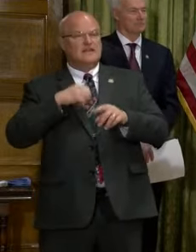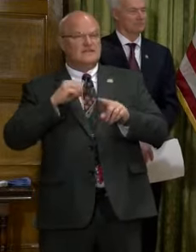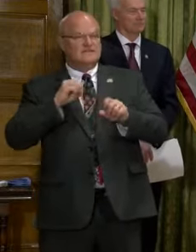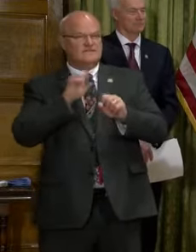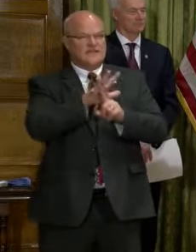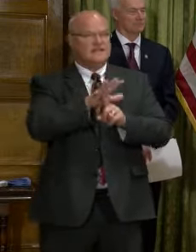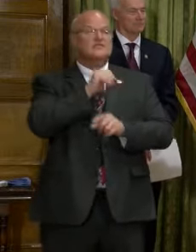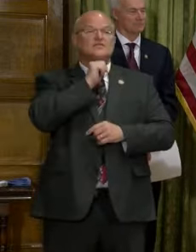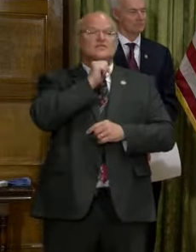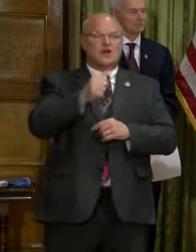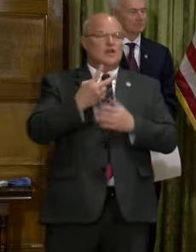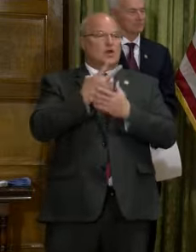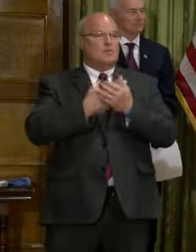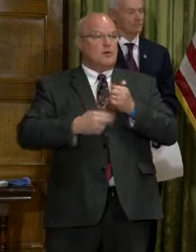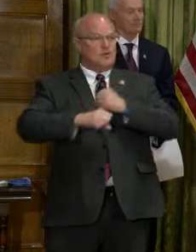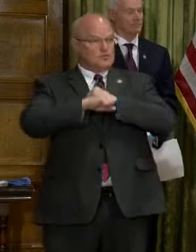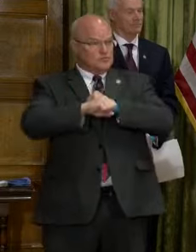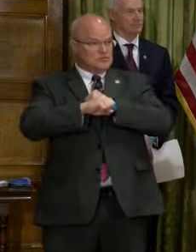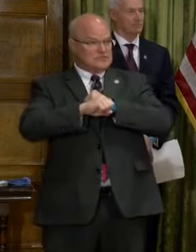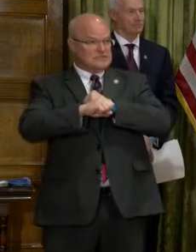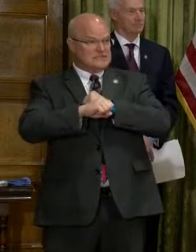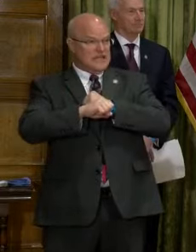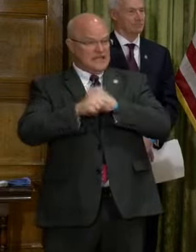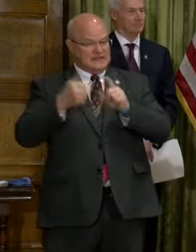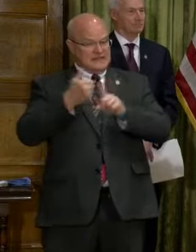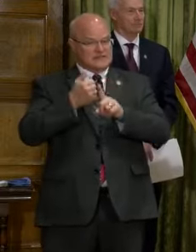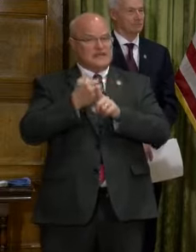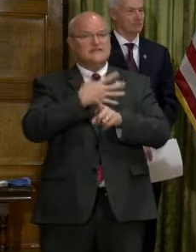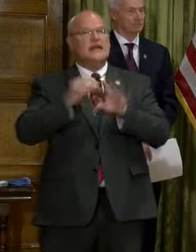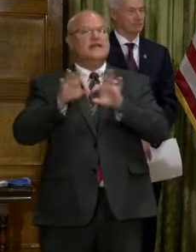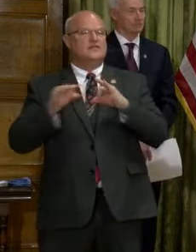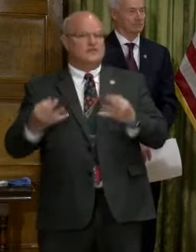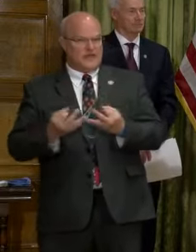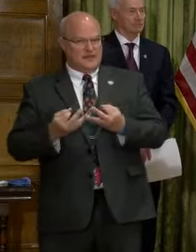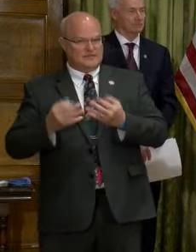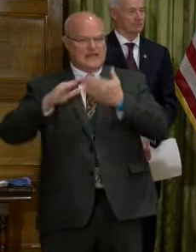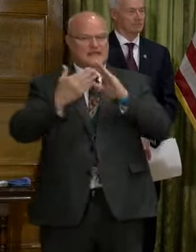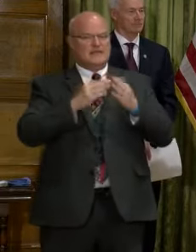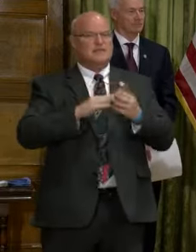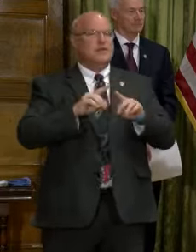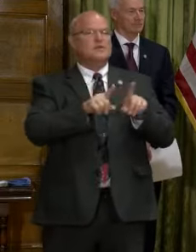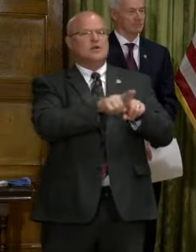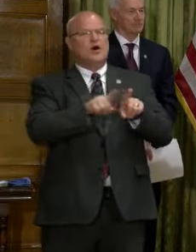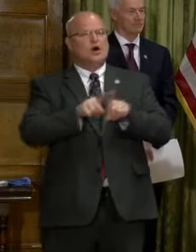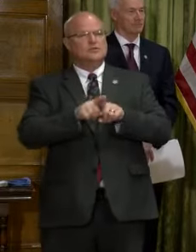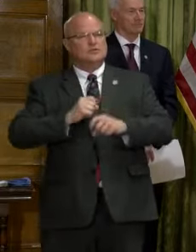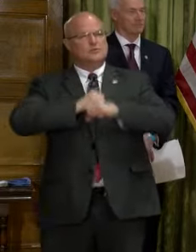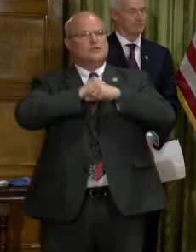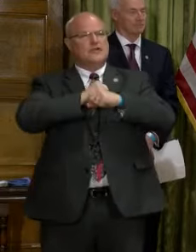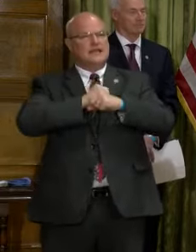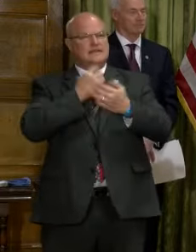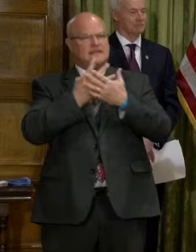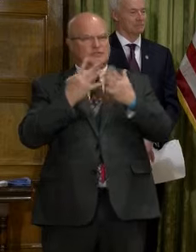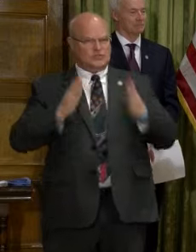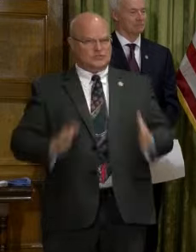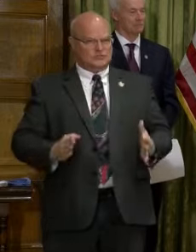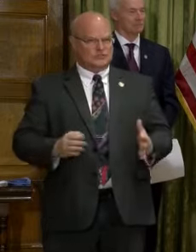not, both to protect themselves and their families and their communities, but also to protect the